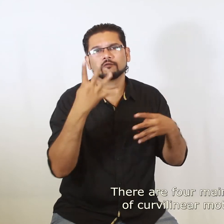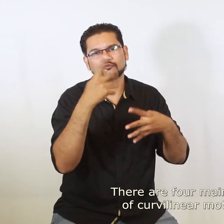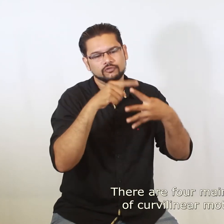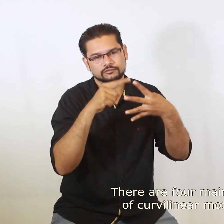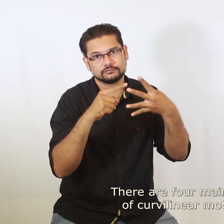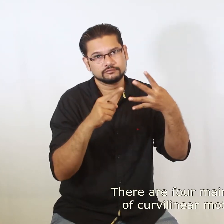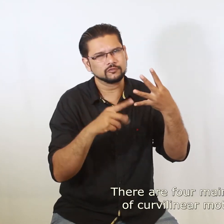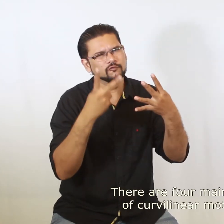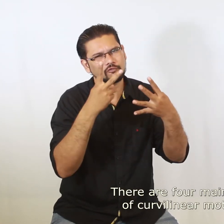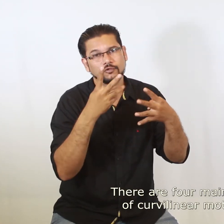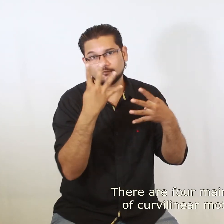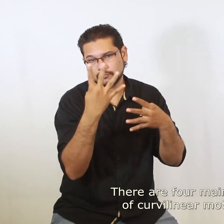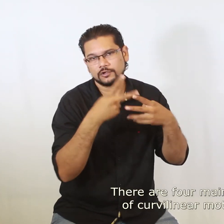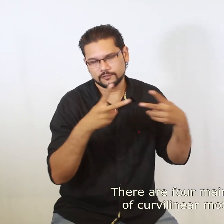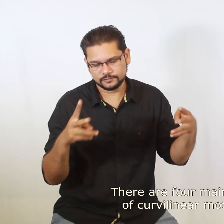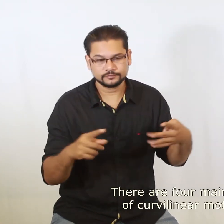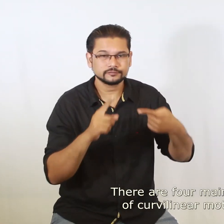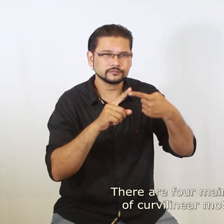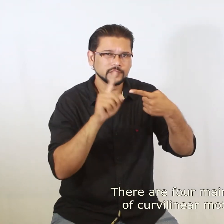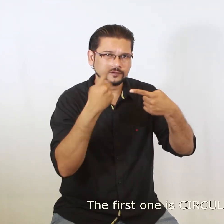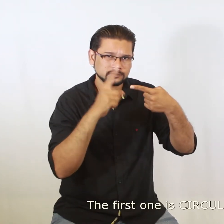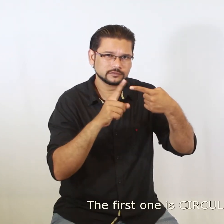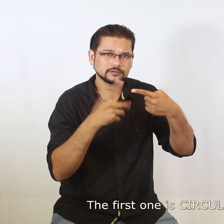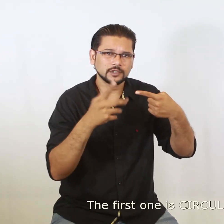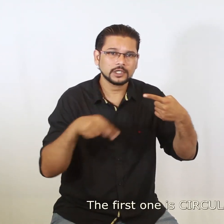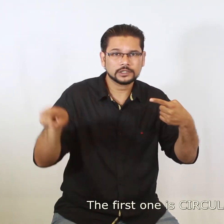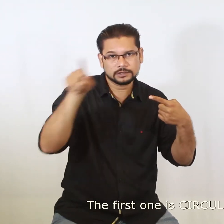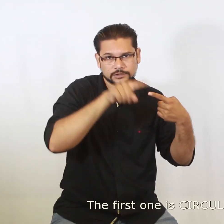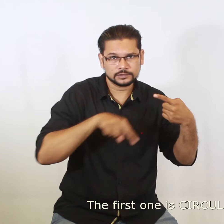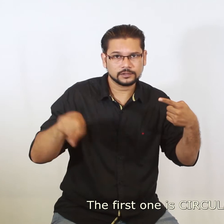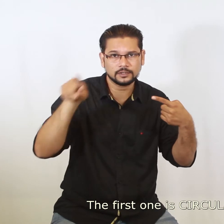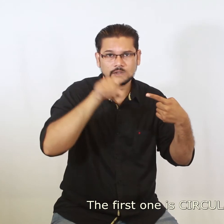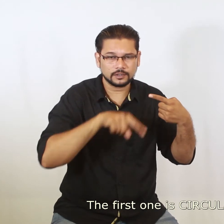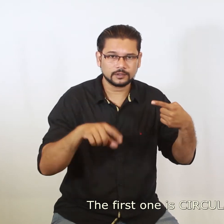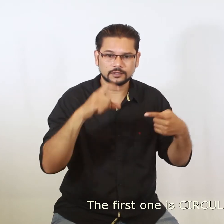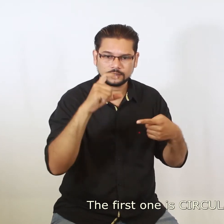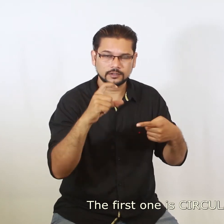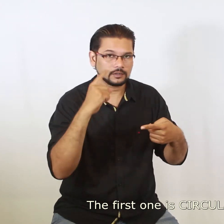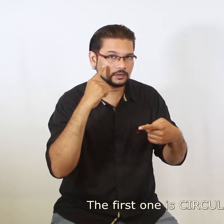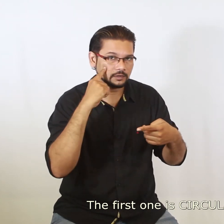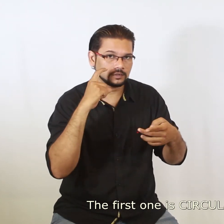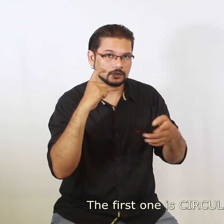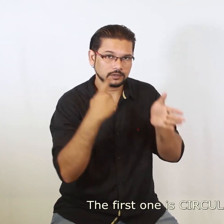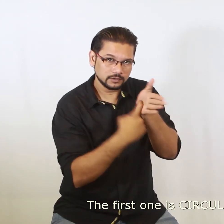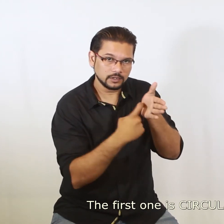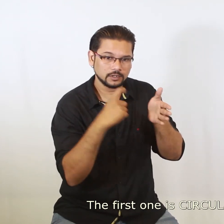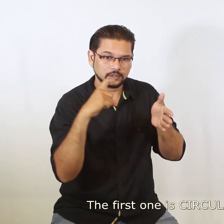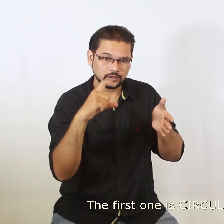There are four main types of curvilinear motions. The first one is circular motion.